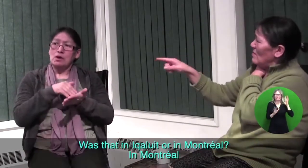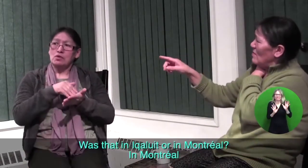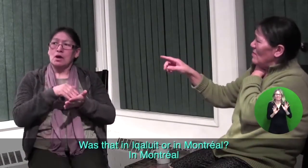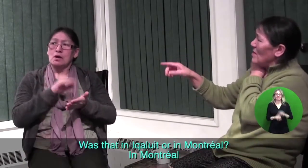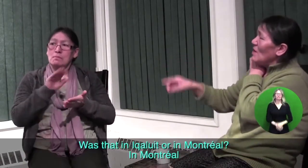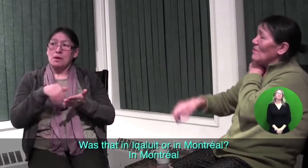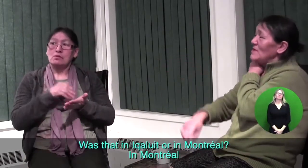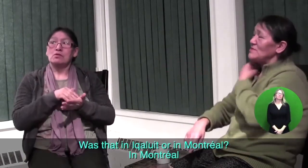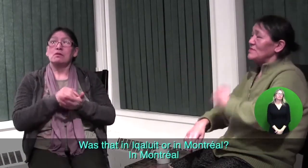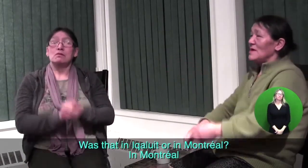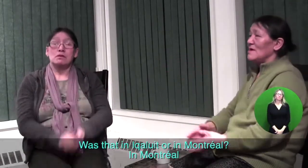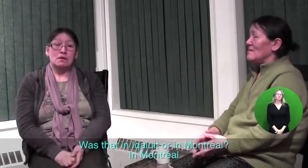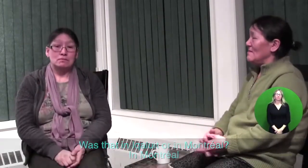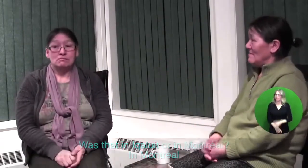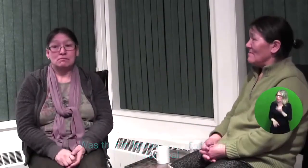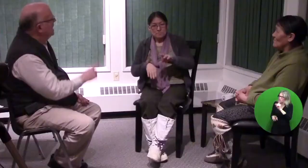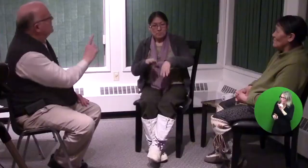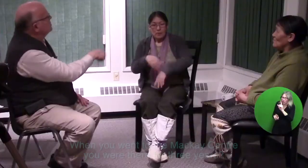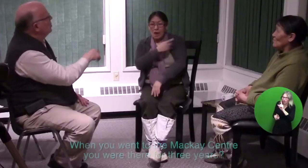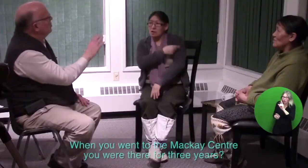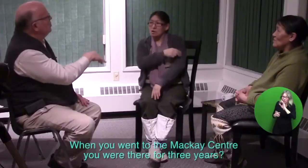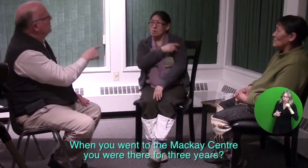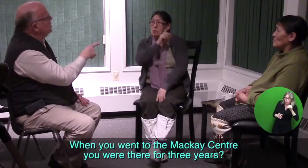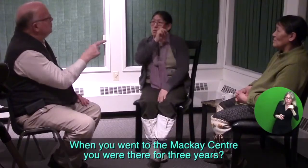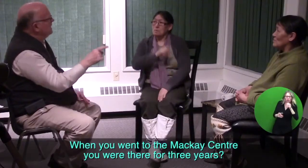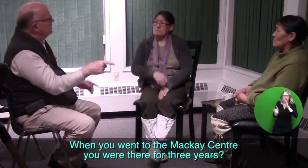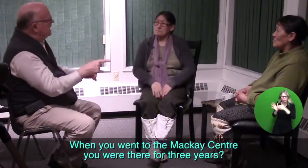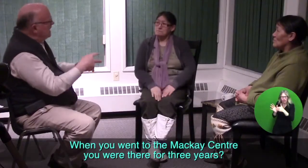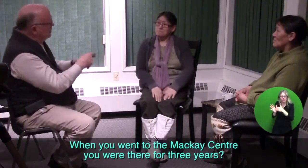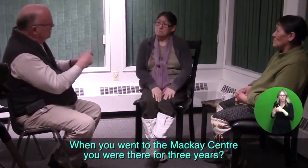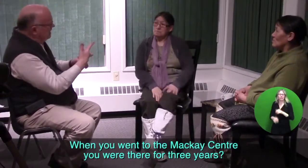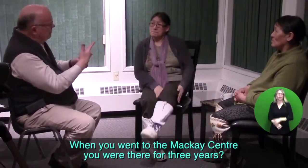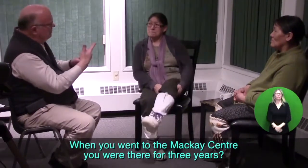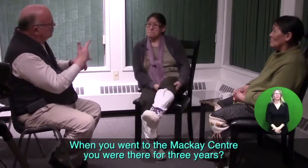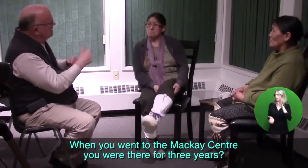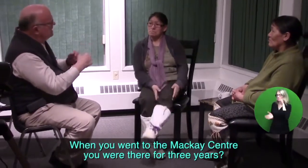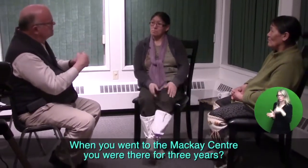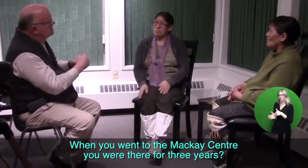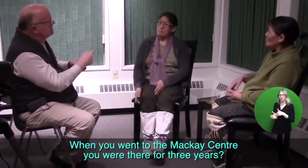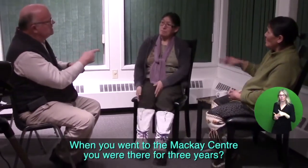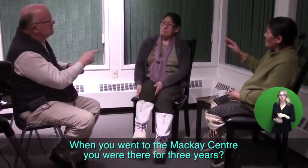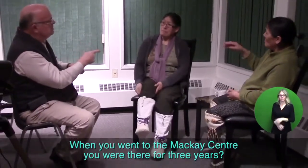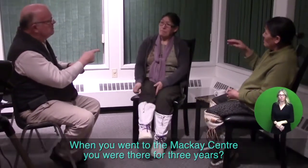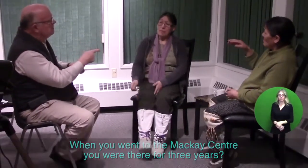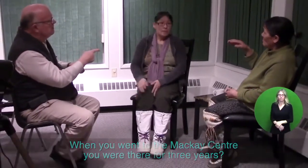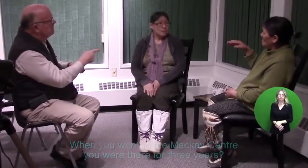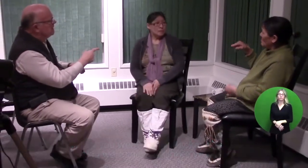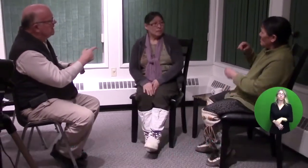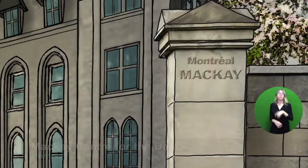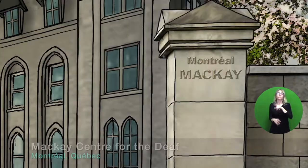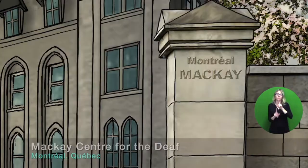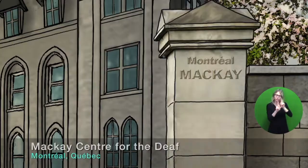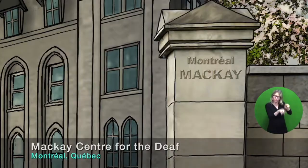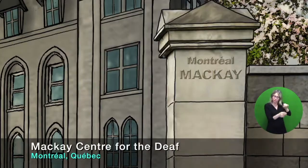Where? In Montreal. Oh, Montreal. So when you went to Mackay, you were there for 3 years?